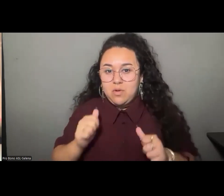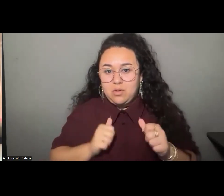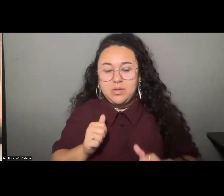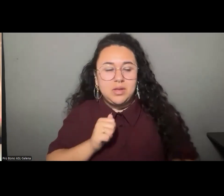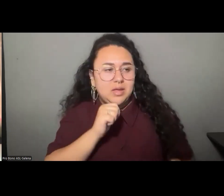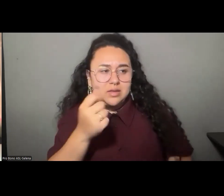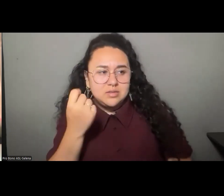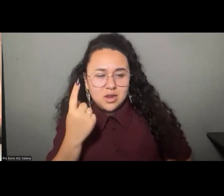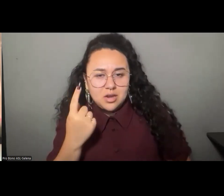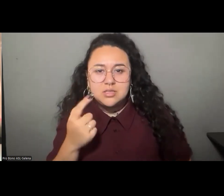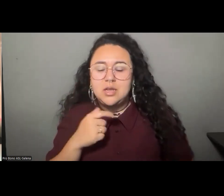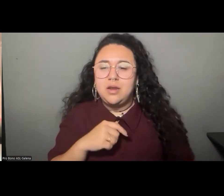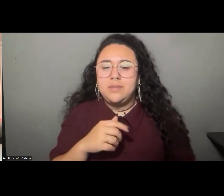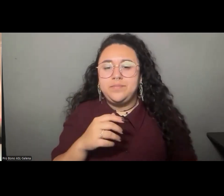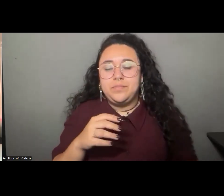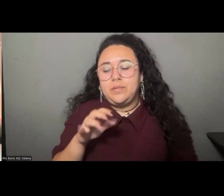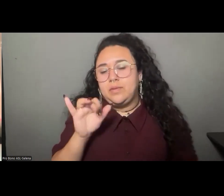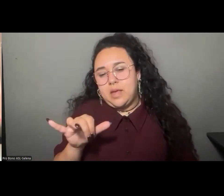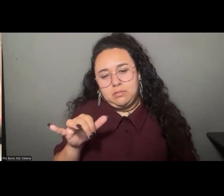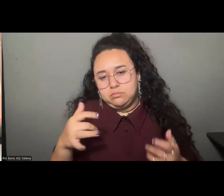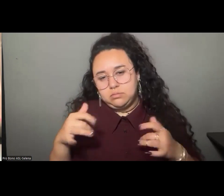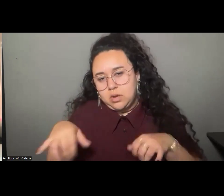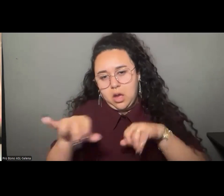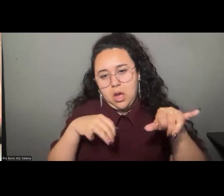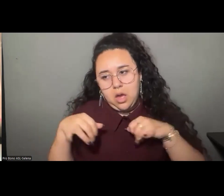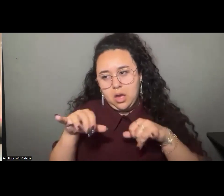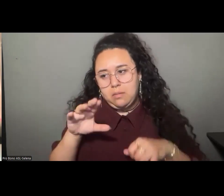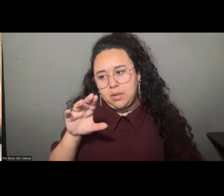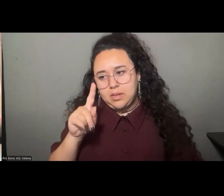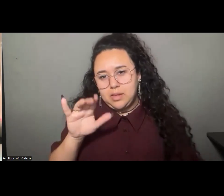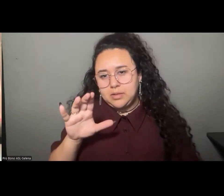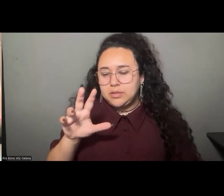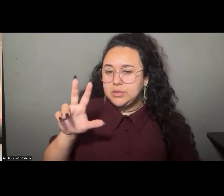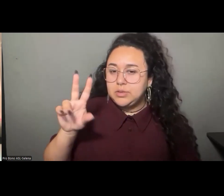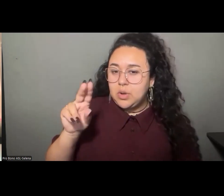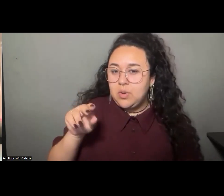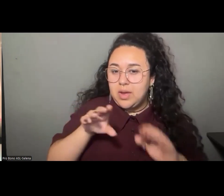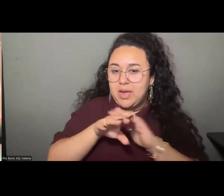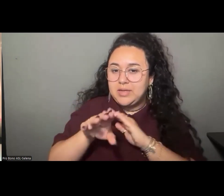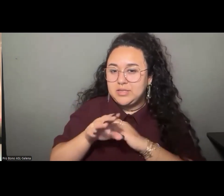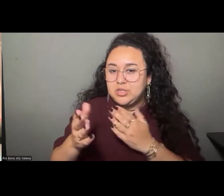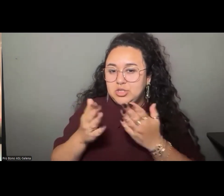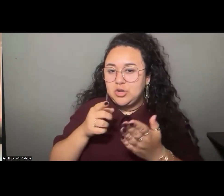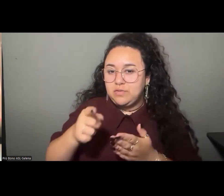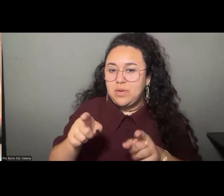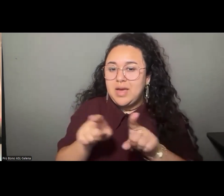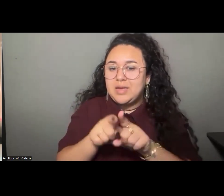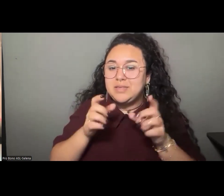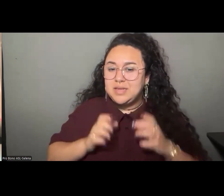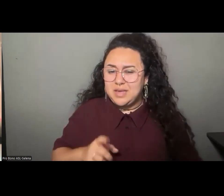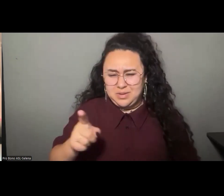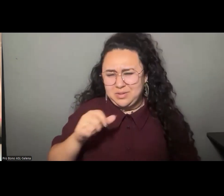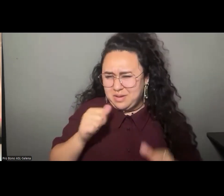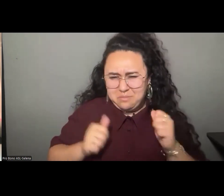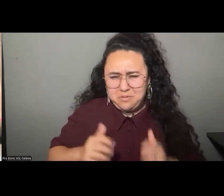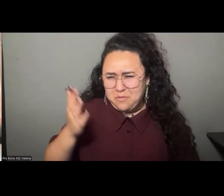quite getting it, which is classic. And it's that model of like, no, the access is there to serve you as a client. You're not the performer. You're